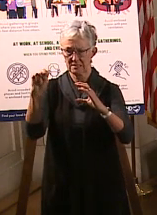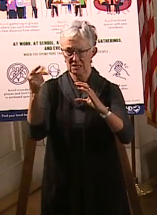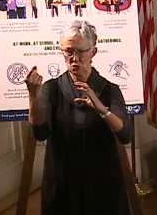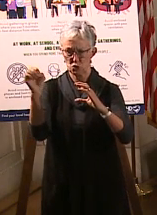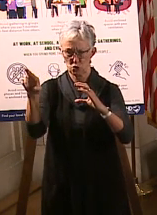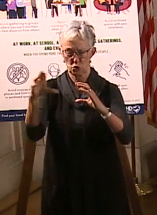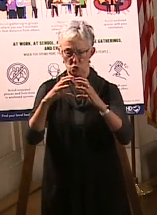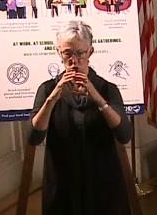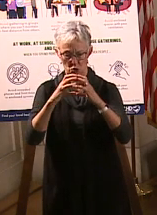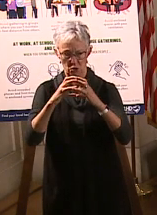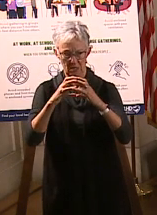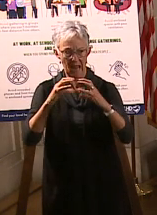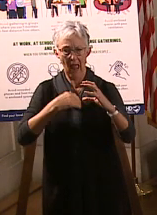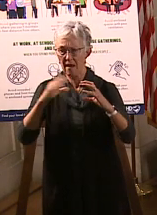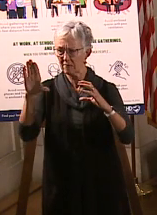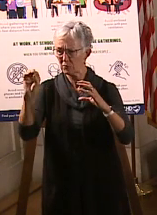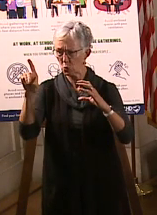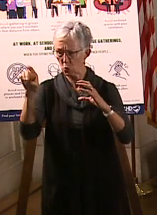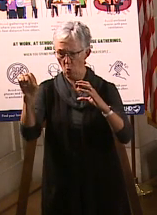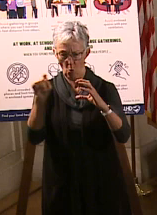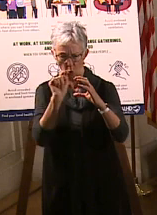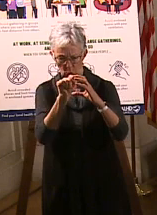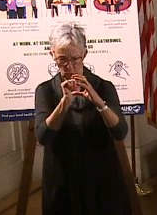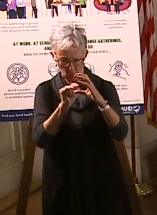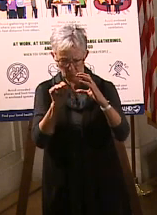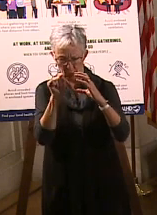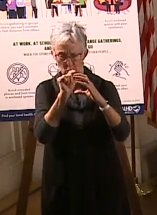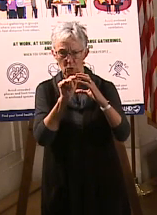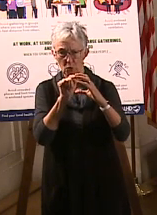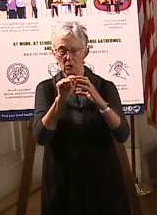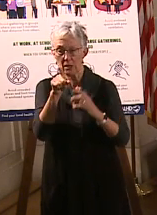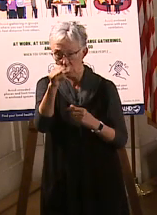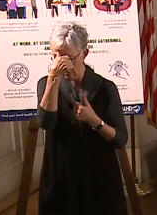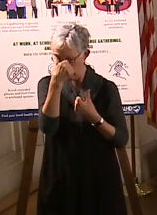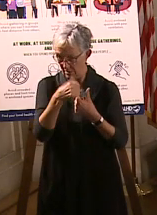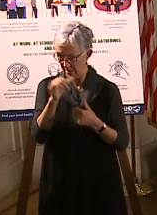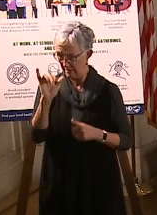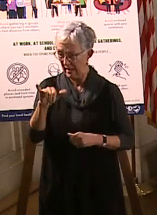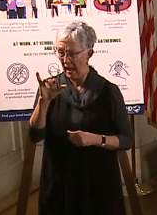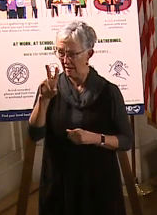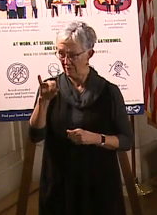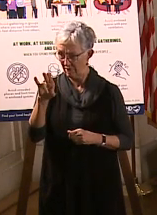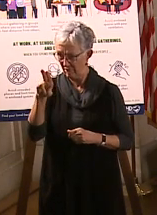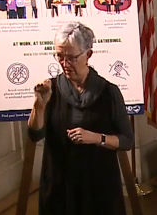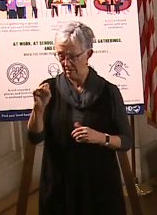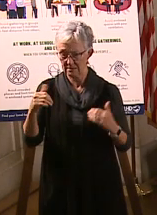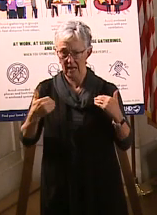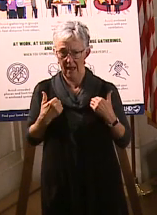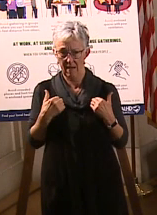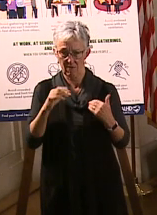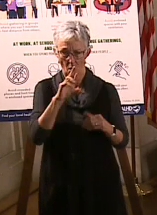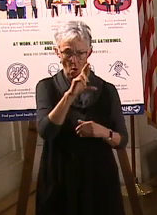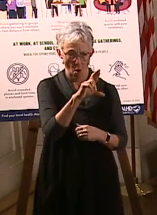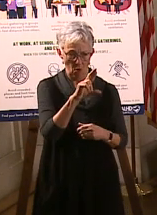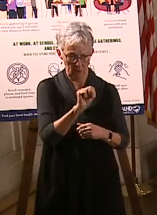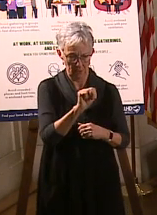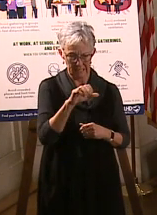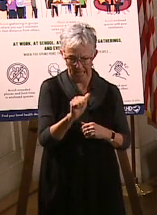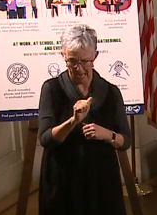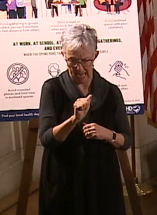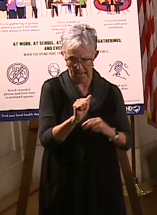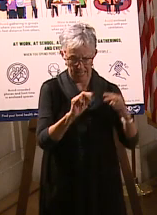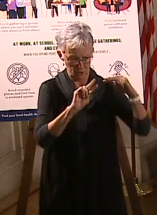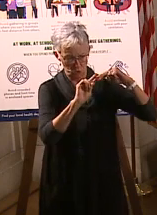for these spike proteins. If you remember, the virus contains an RNA strand in its